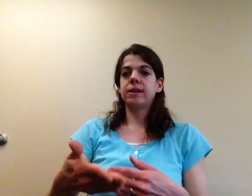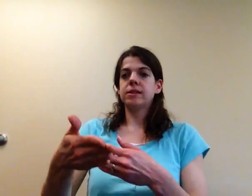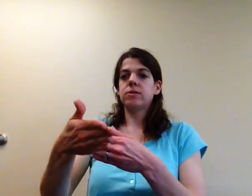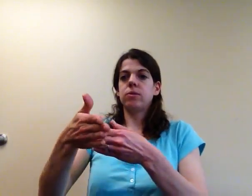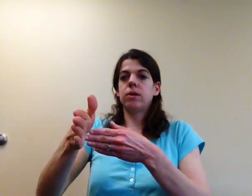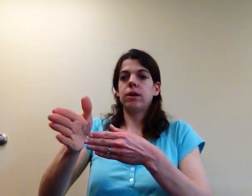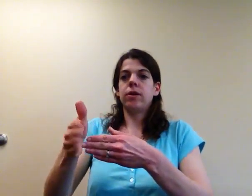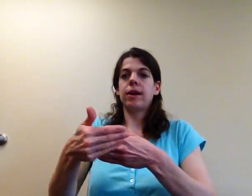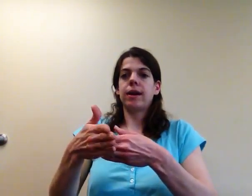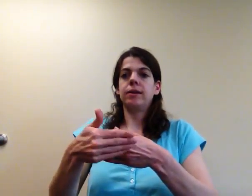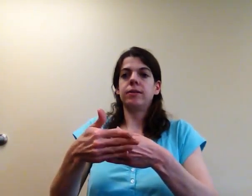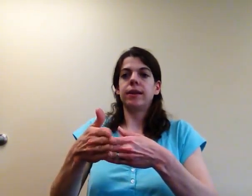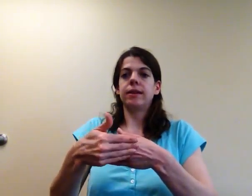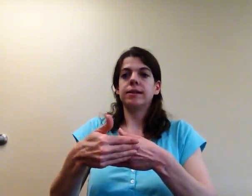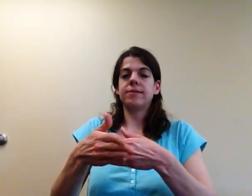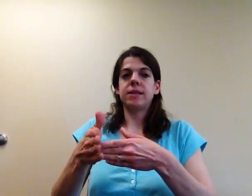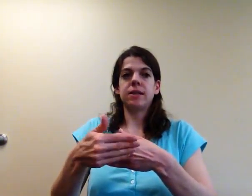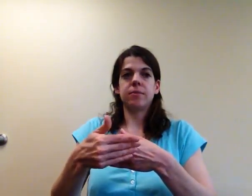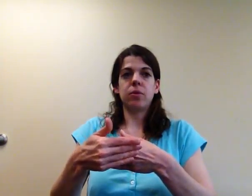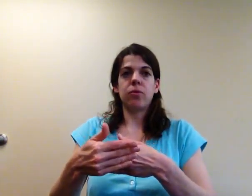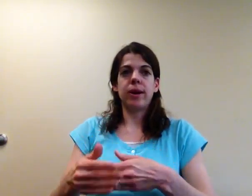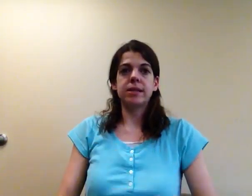this or you can kind of do like this. I've seen it done both ways.